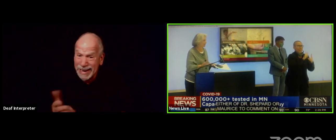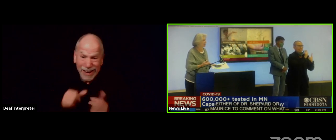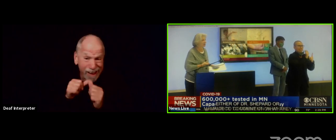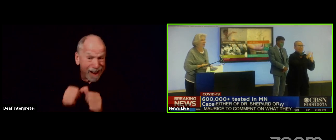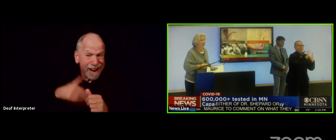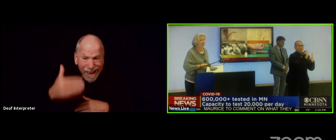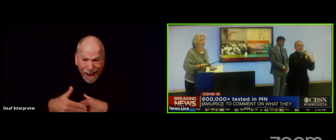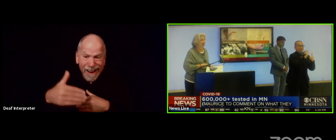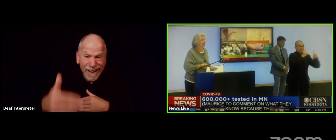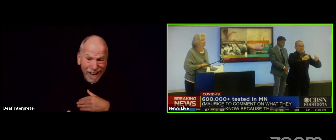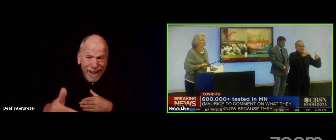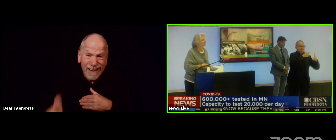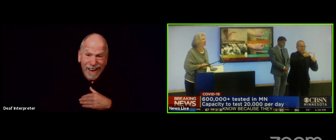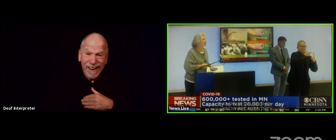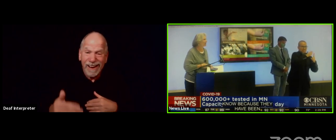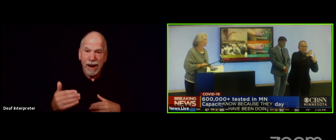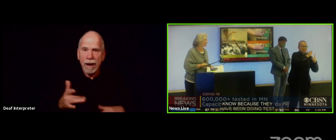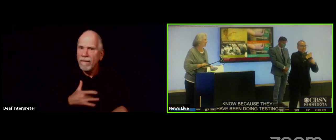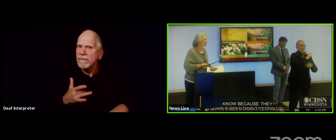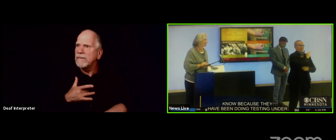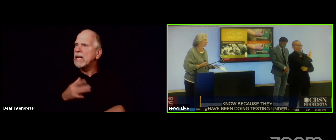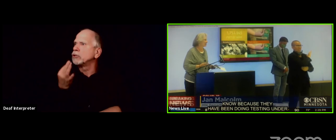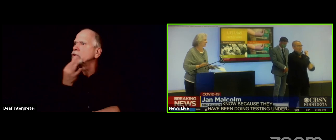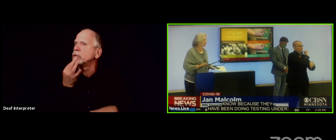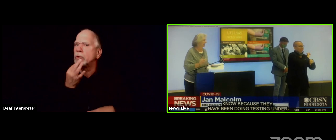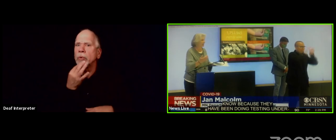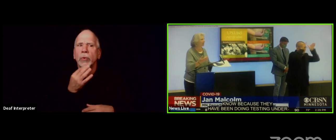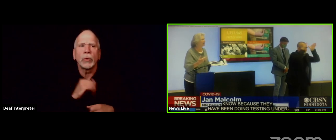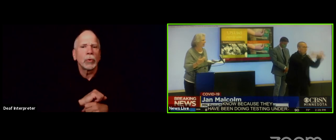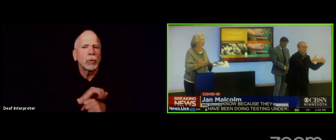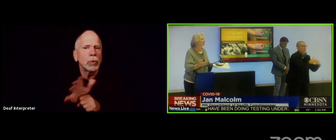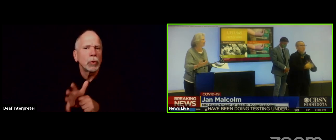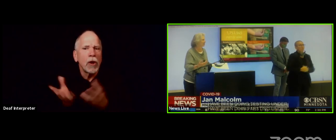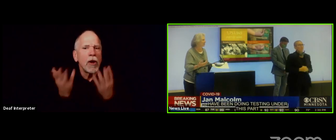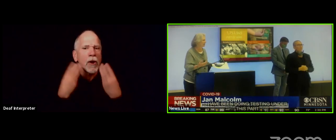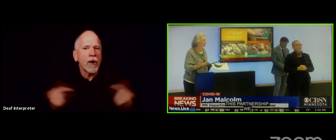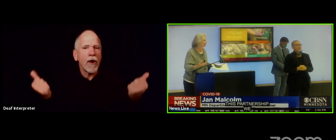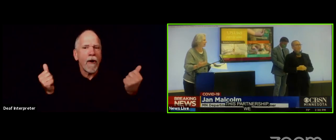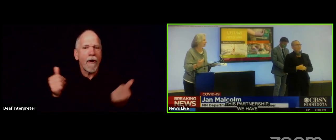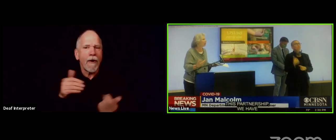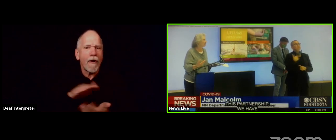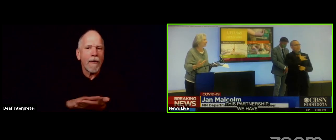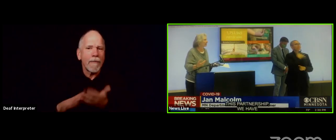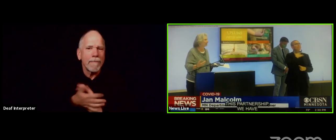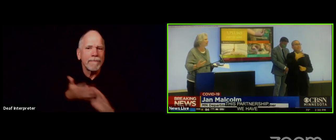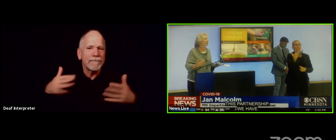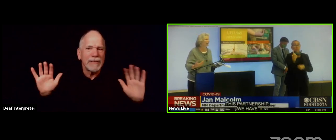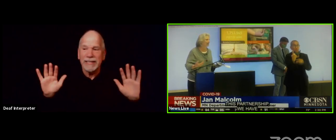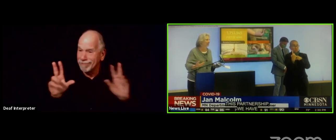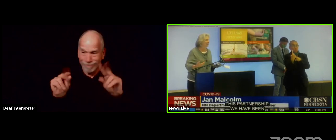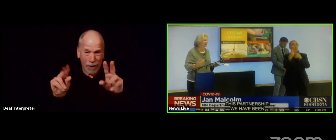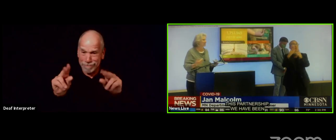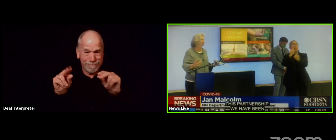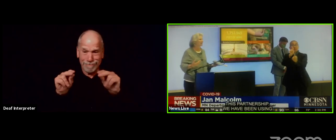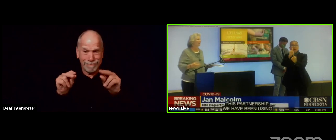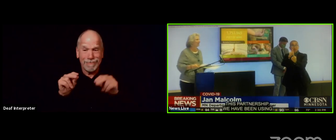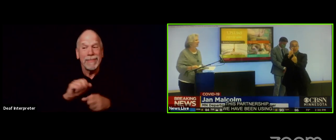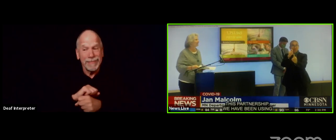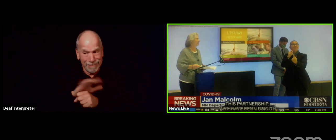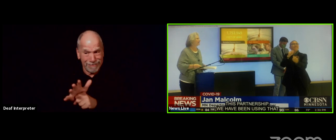this partnership. We've been using that same 10 times multiplier in our own thinking for a while. So that